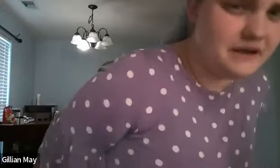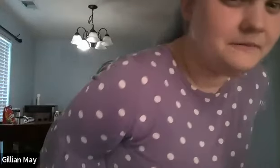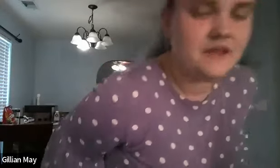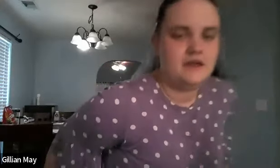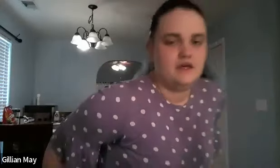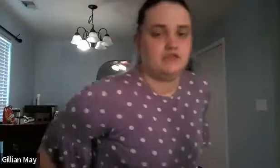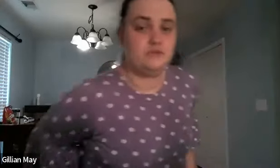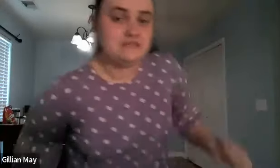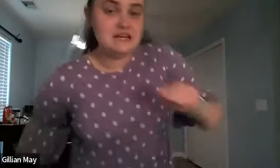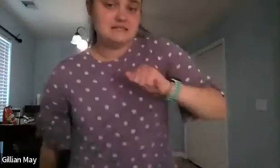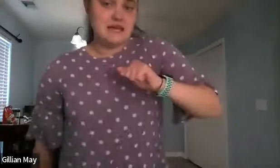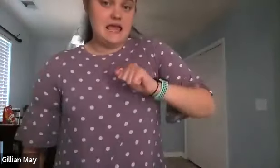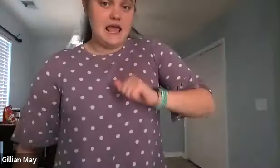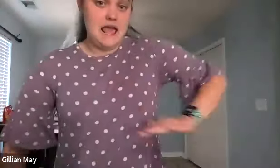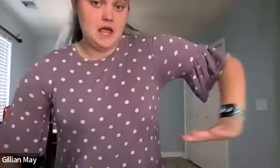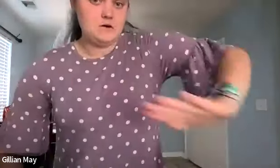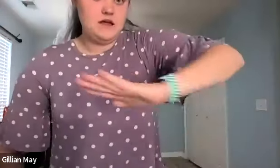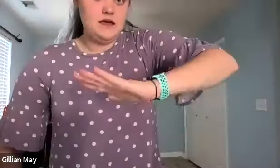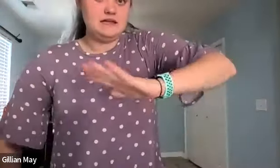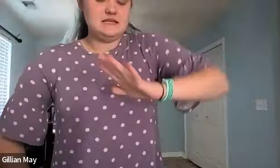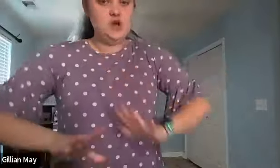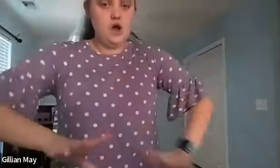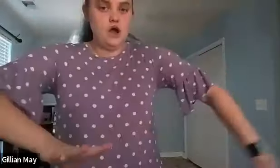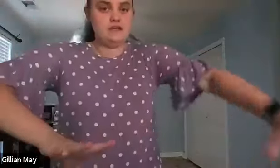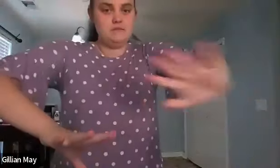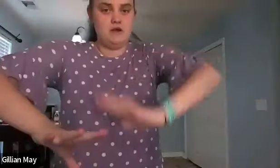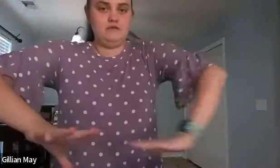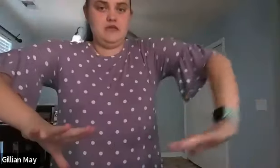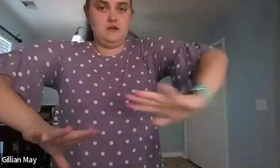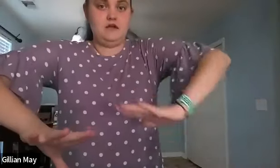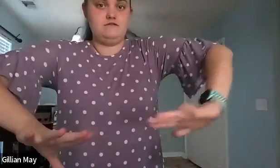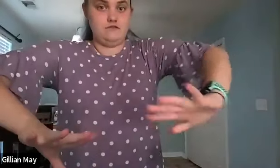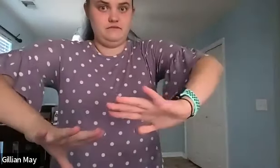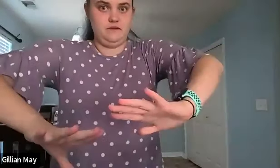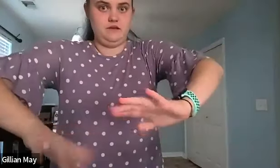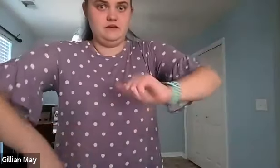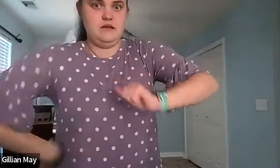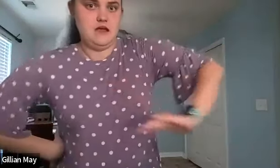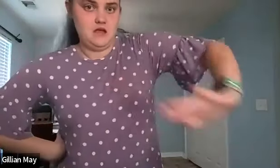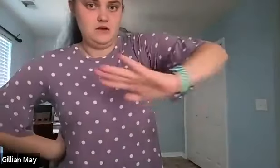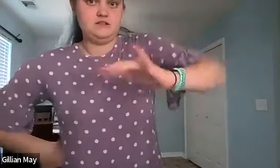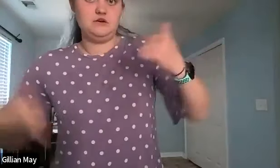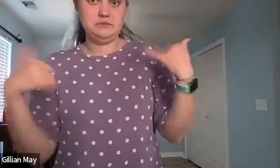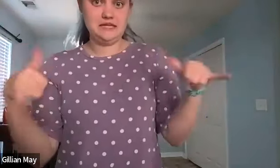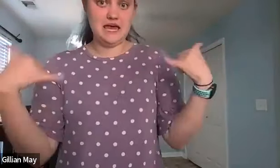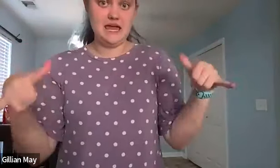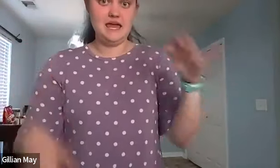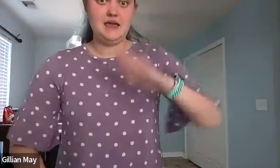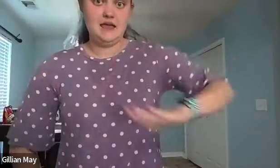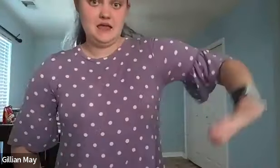better. The reason I say area is I'm talking about the area in front of me. Area. So play